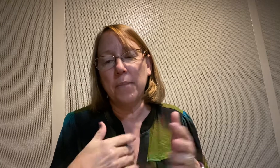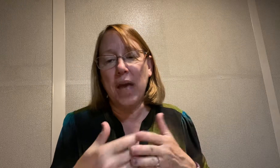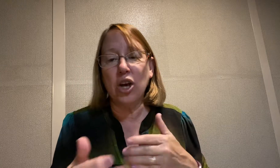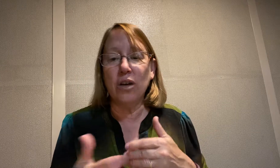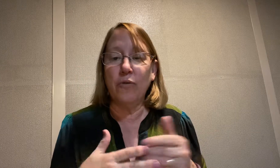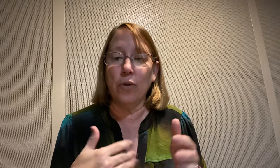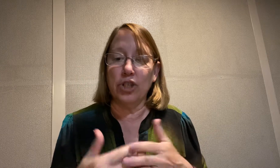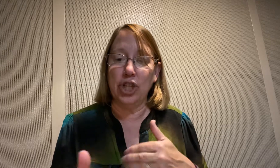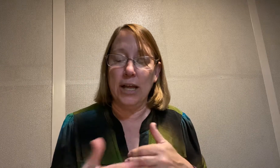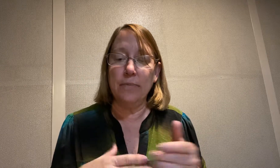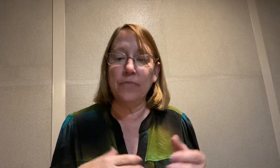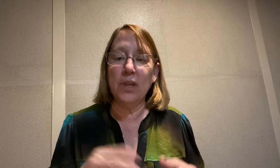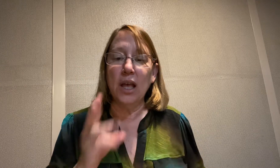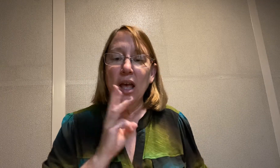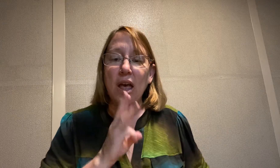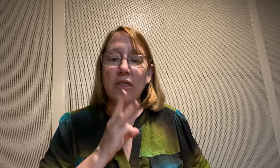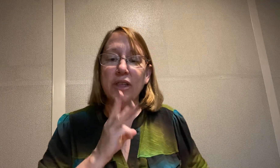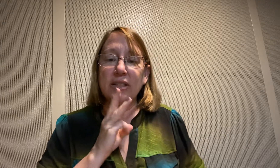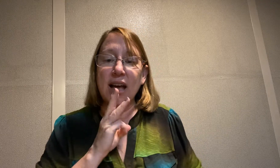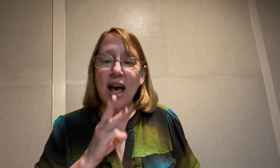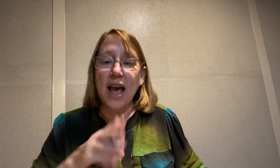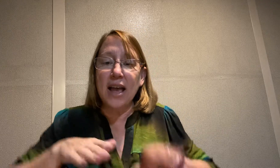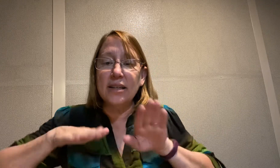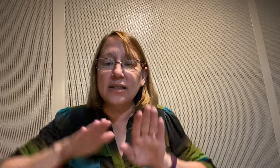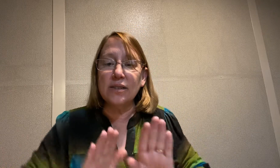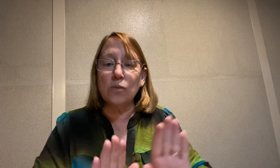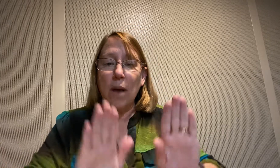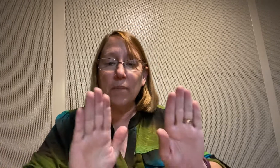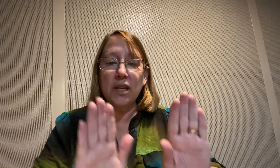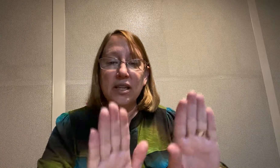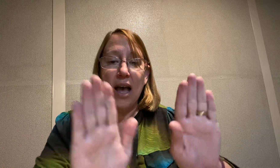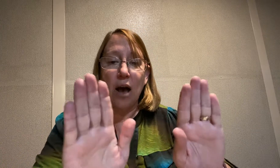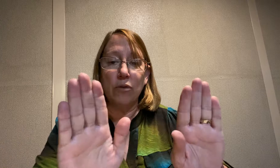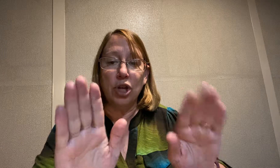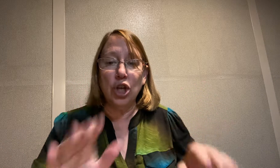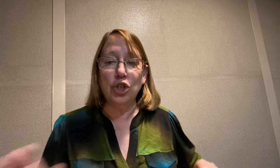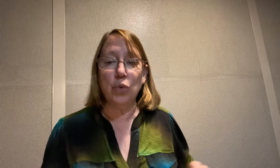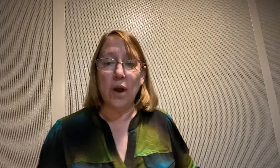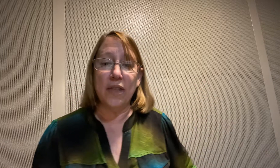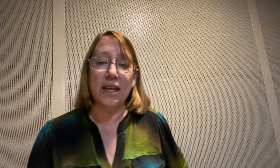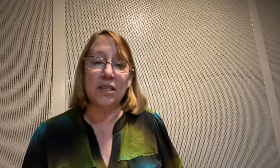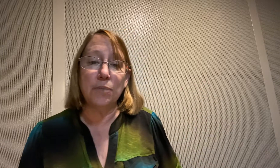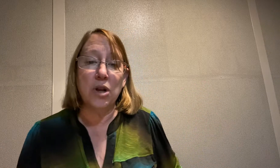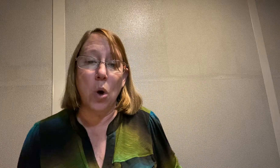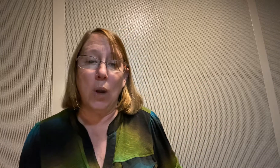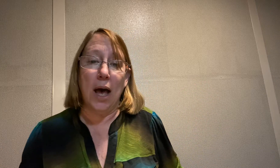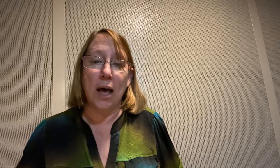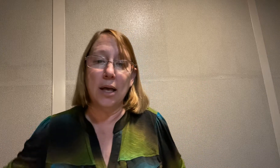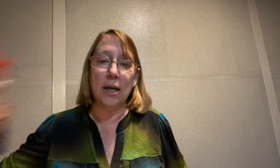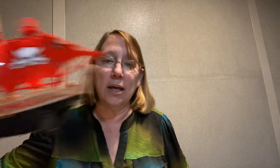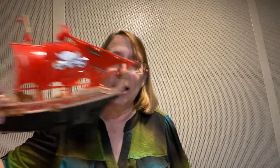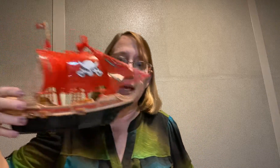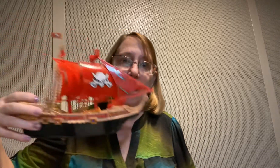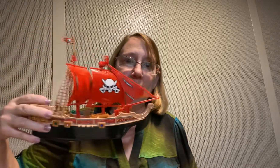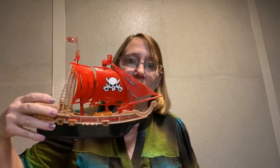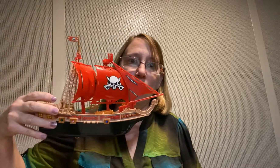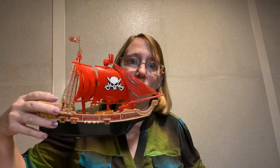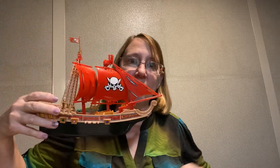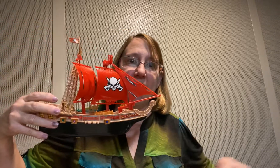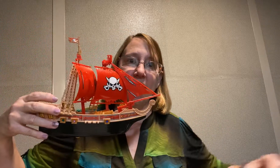good fortune, the tide swept me down to where the Hispaniola was